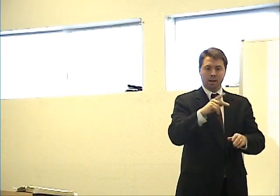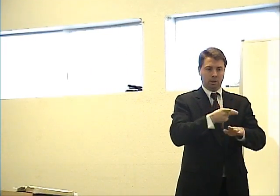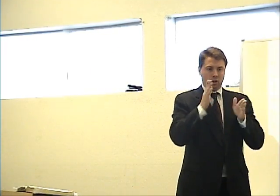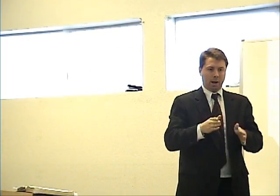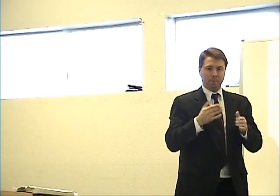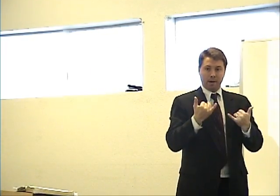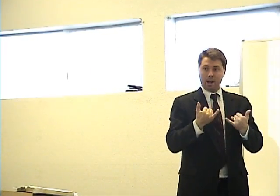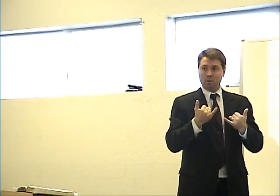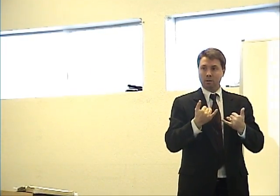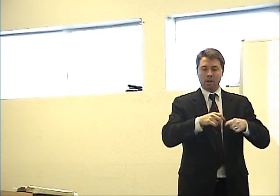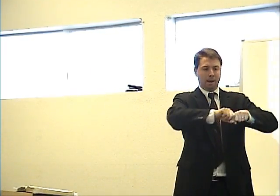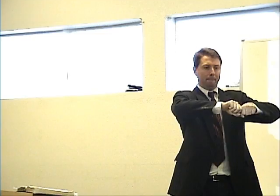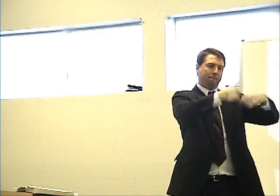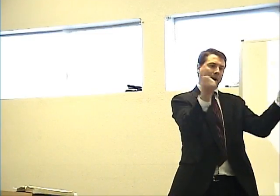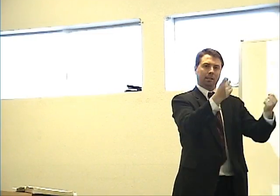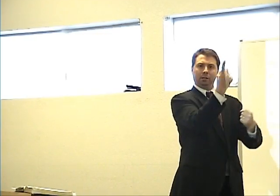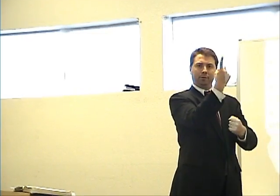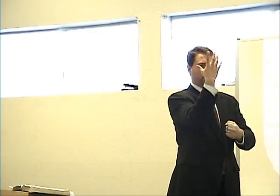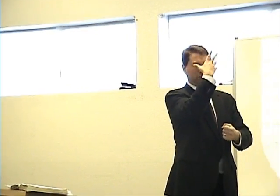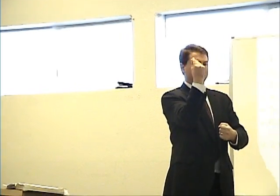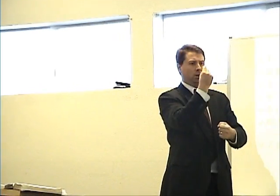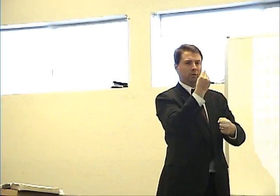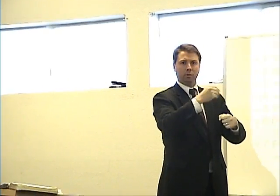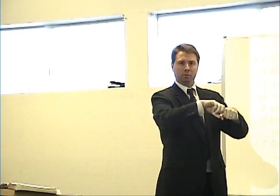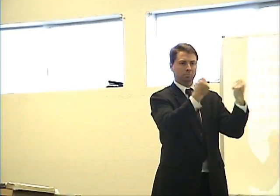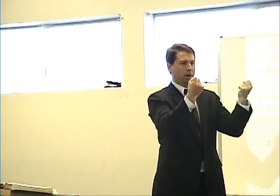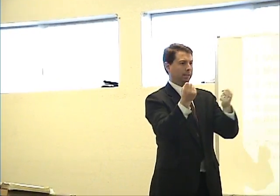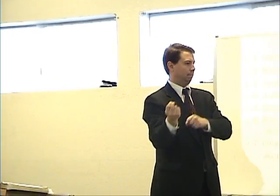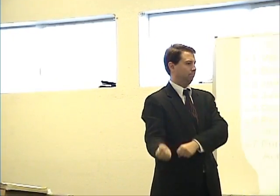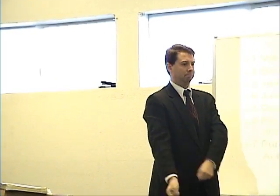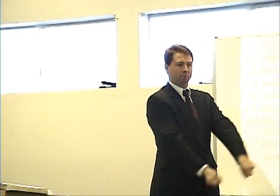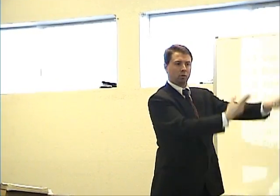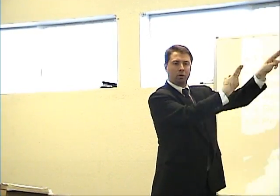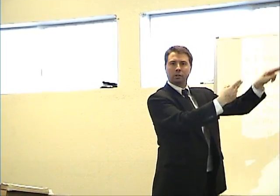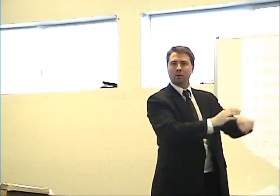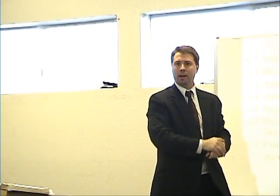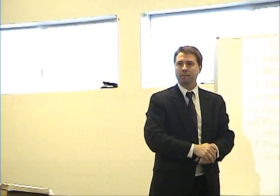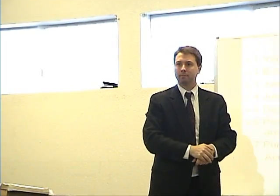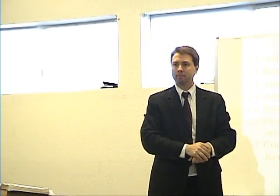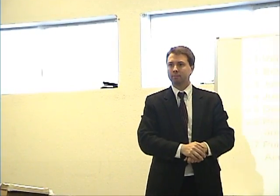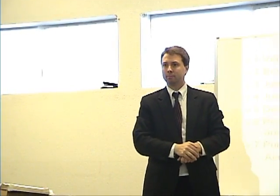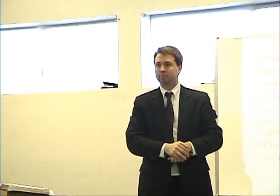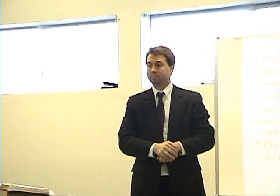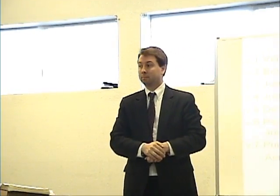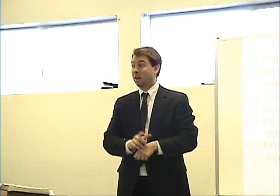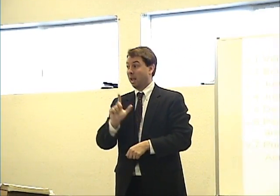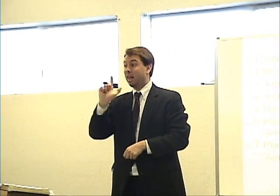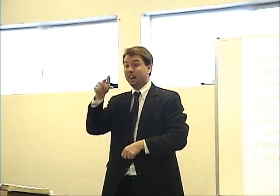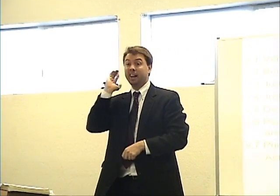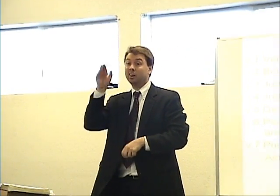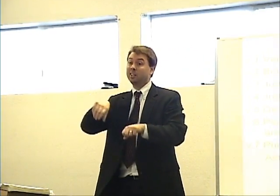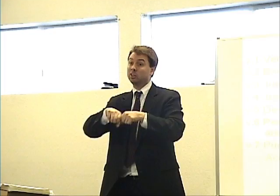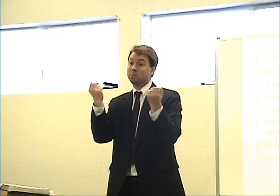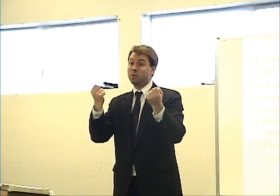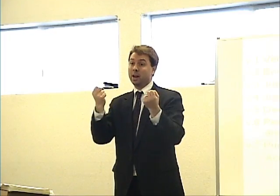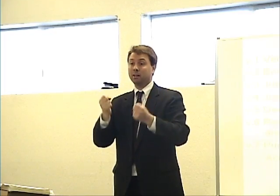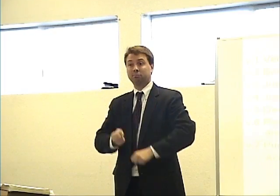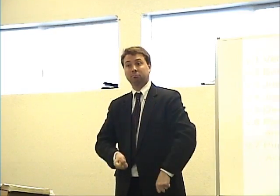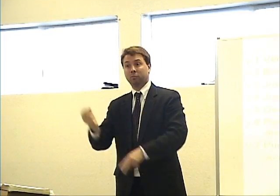The shepherd now breaks the first, beautiful, breaks it, throws it away. And later he's going to break, throw